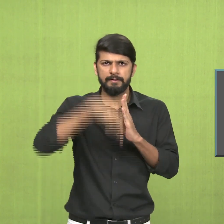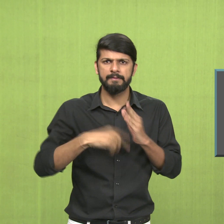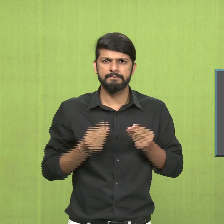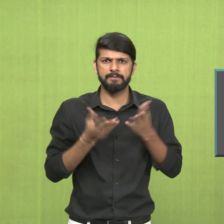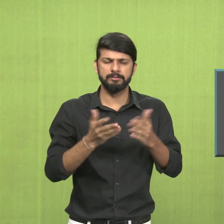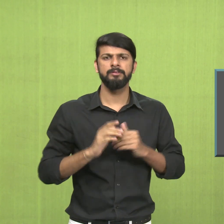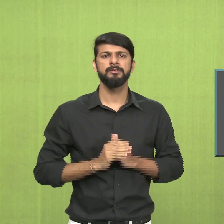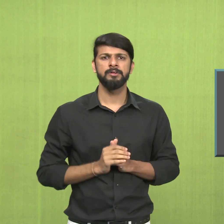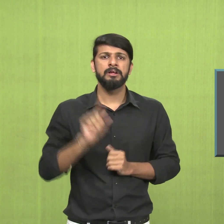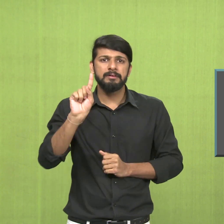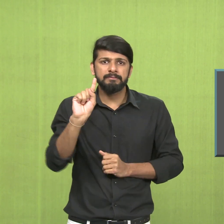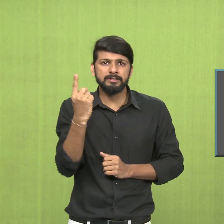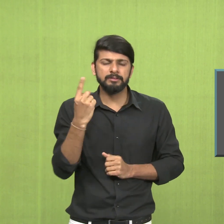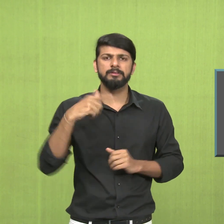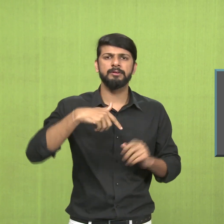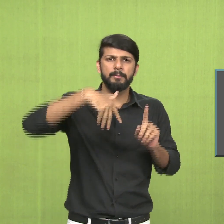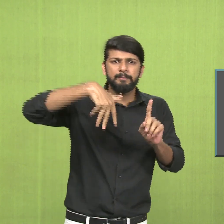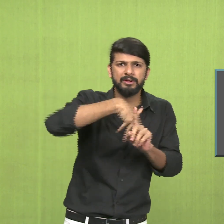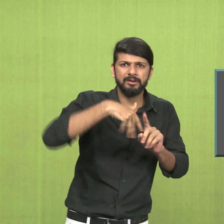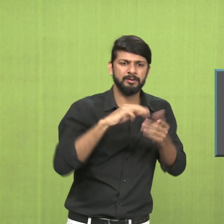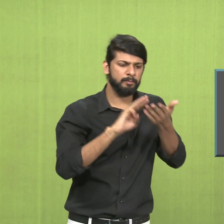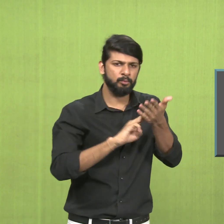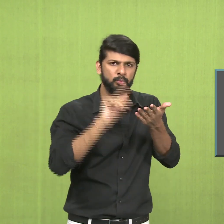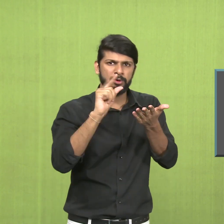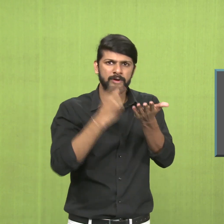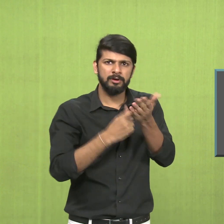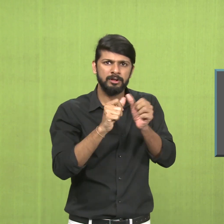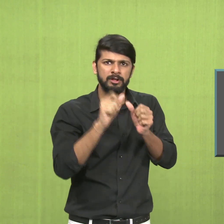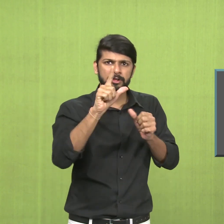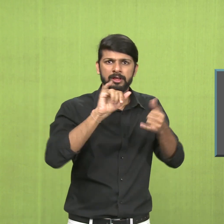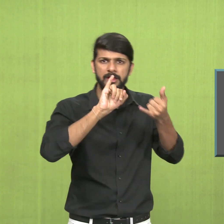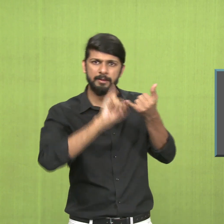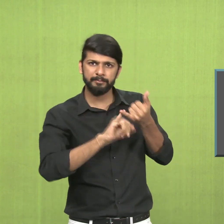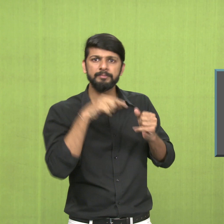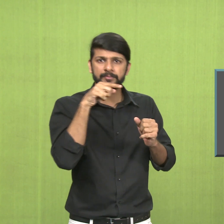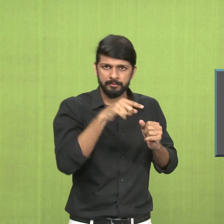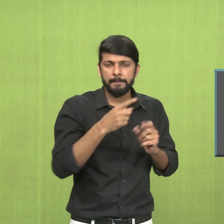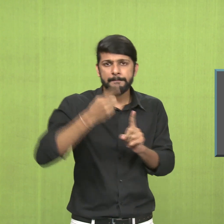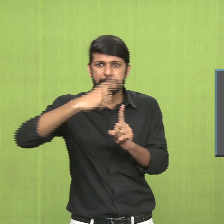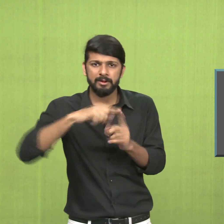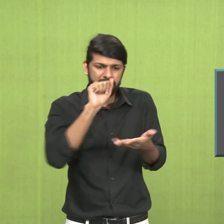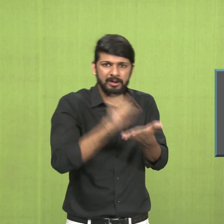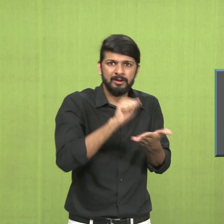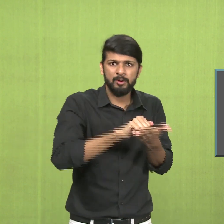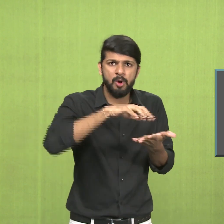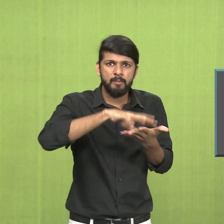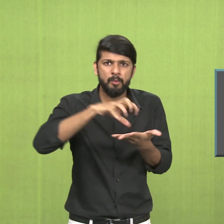How will we proceed with this lesson? First we will understand the background about murals